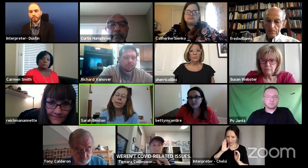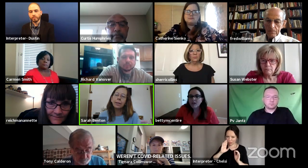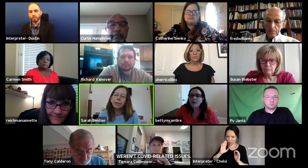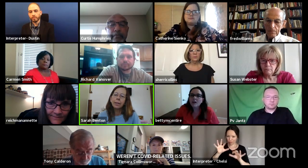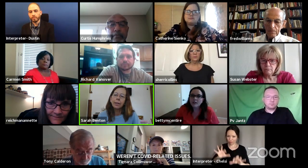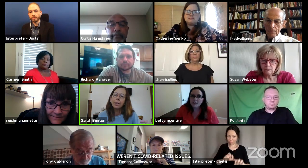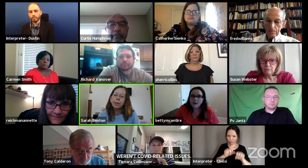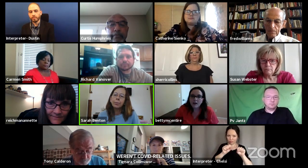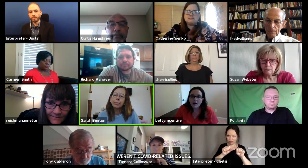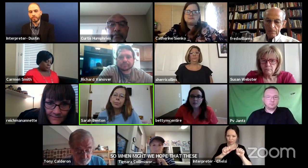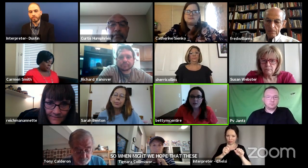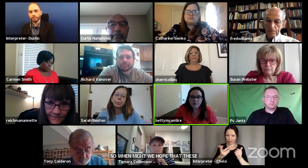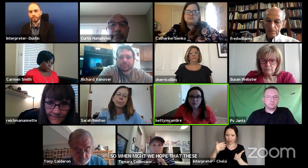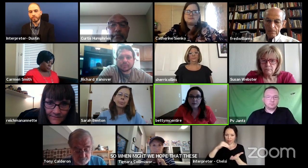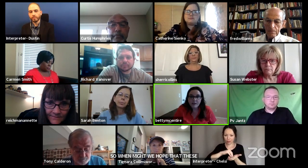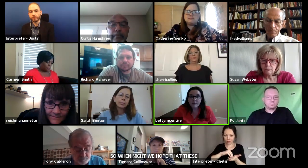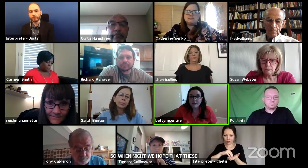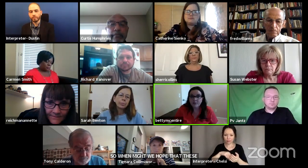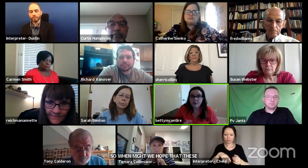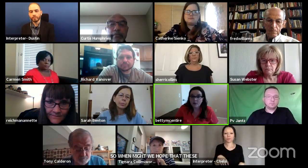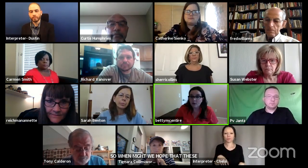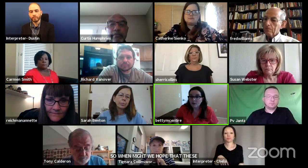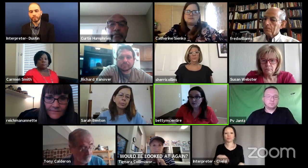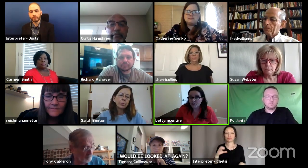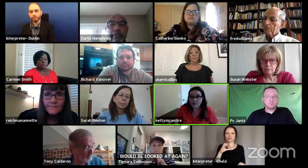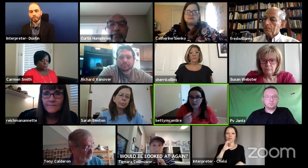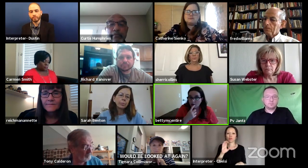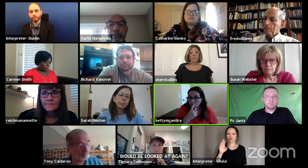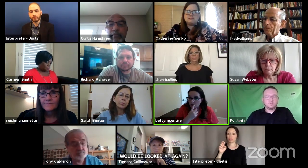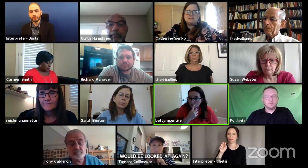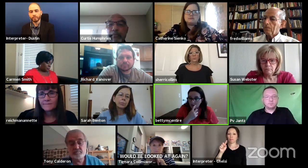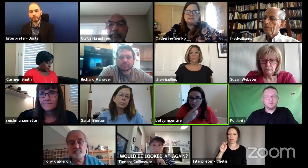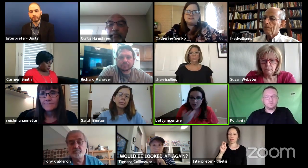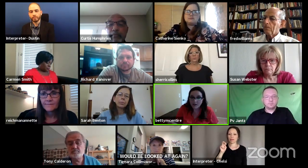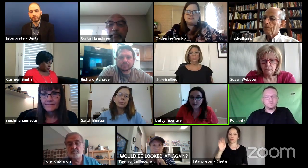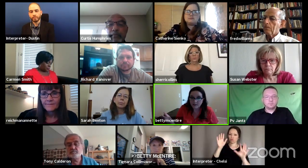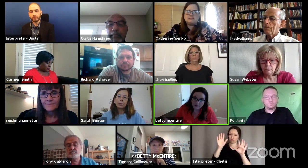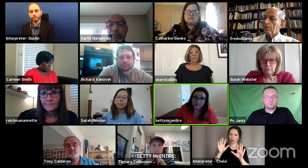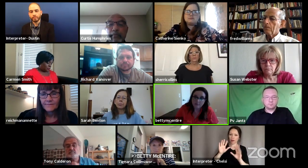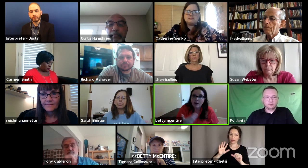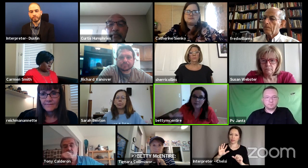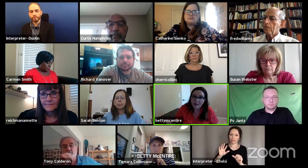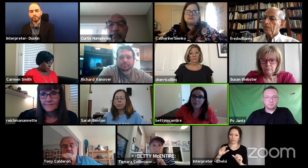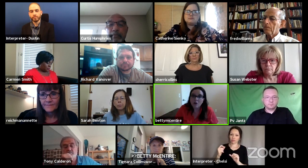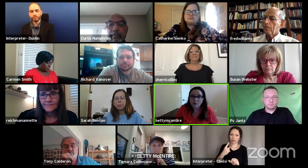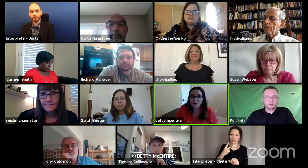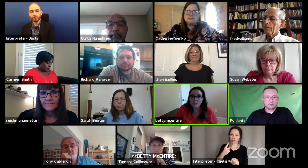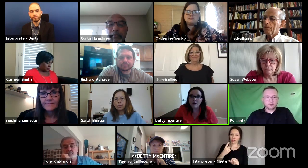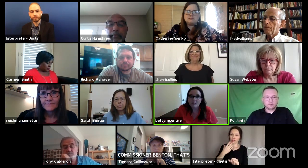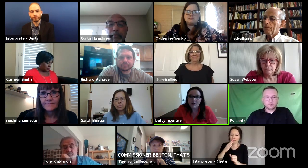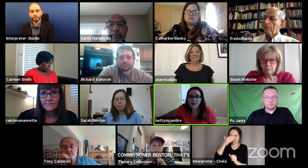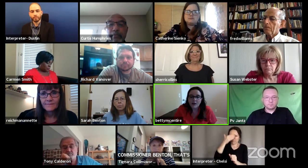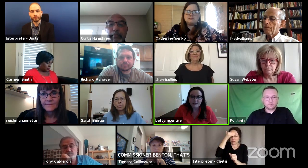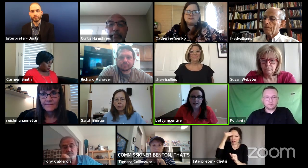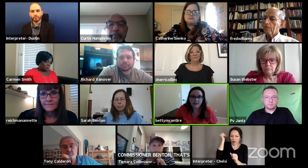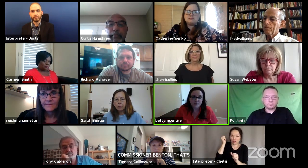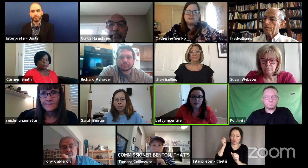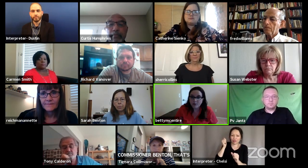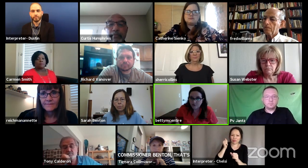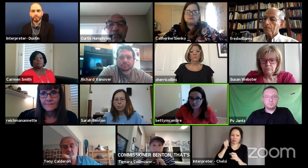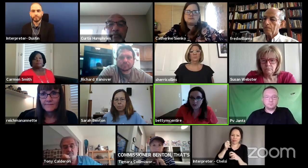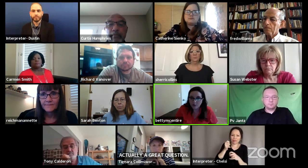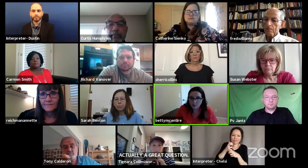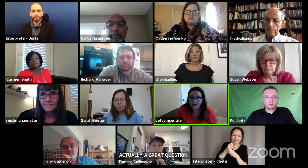again? Commissioner Bitton, that's actually a great question, and thank you. I forgot to wrap that part up of my update,